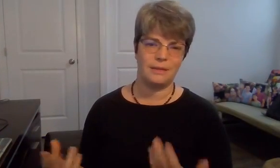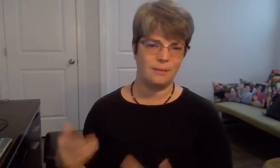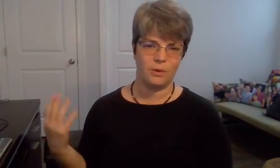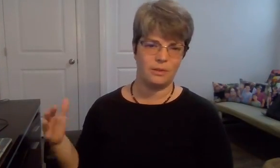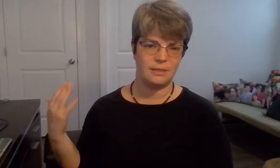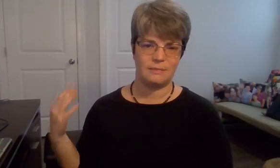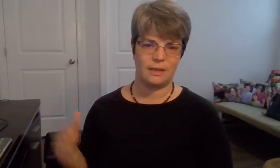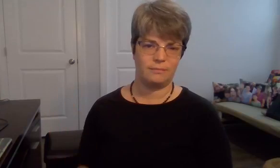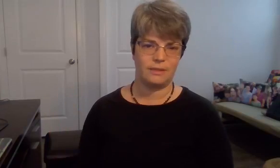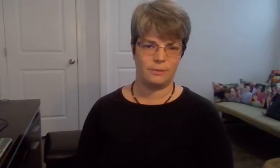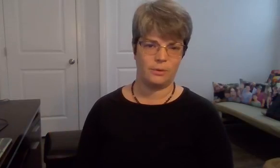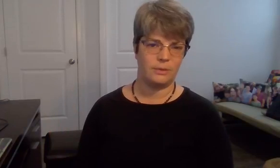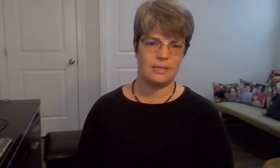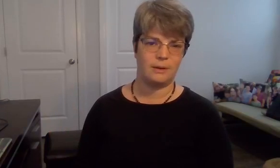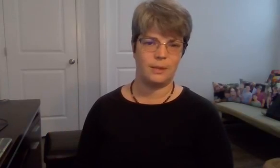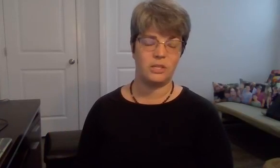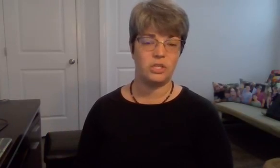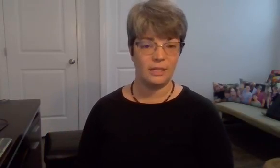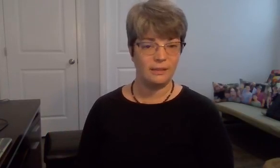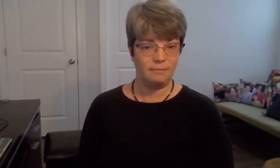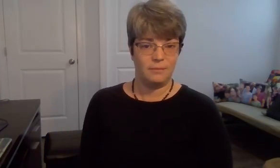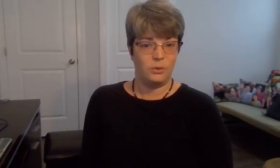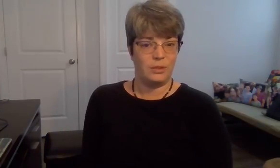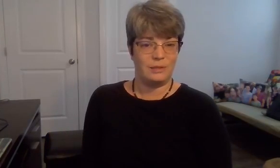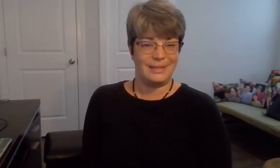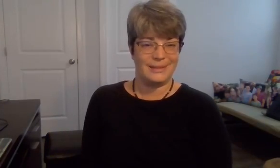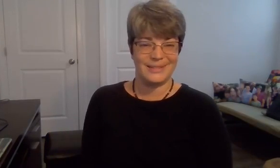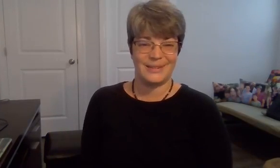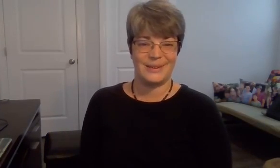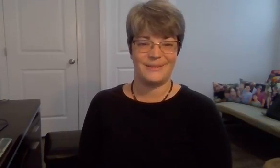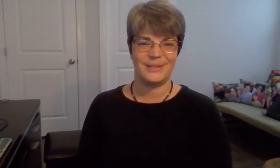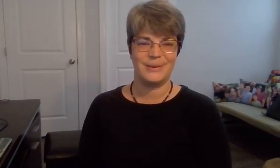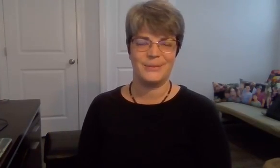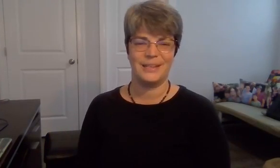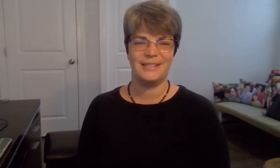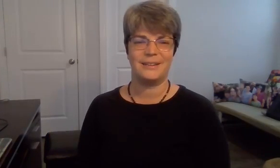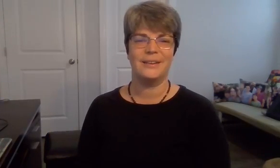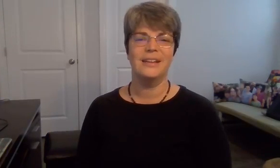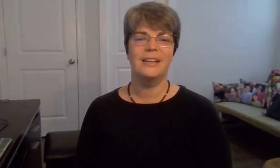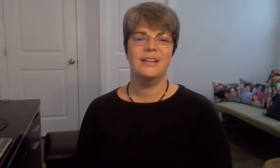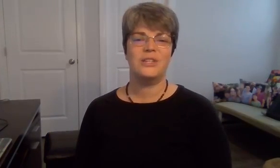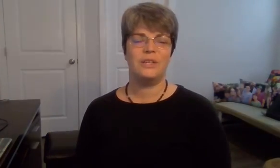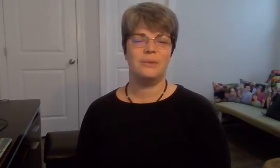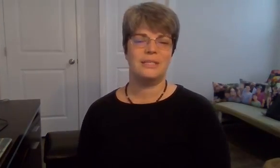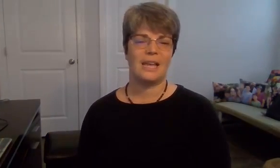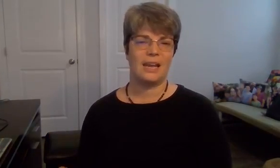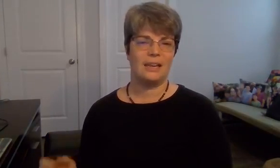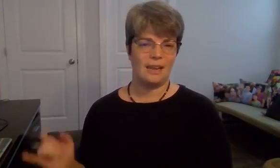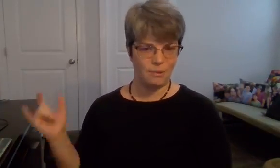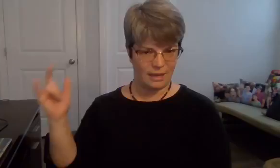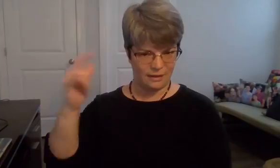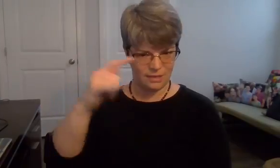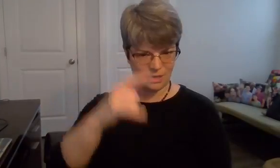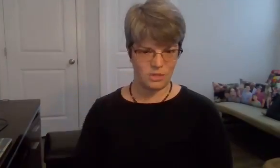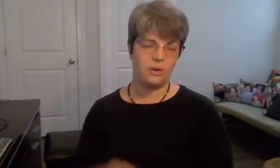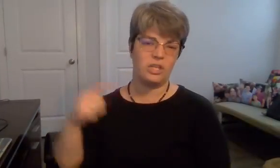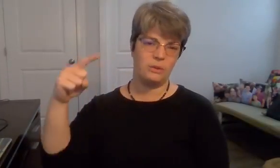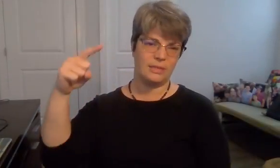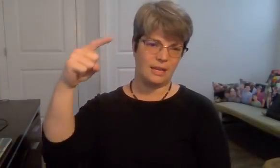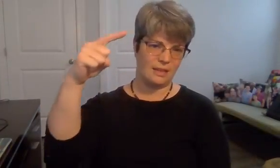anymore because they were always there, but she knew little ears, heard every single one. So she would sign airplane every time she heard it. She would sign it like